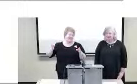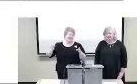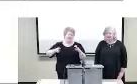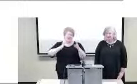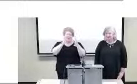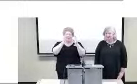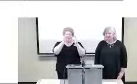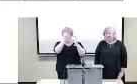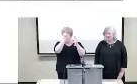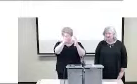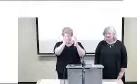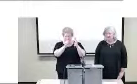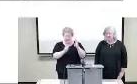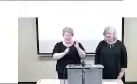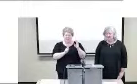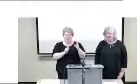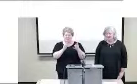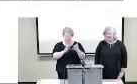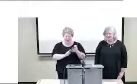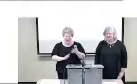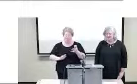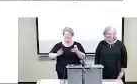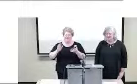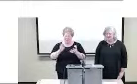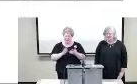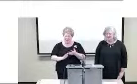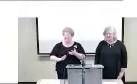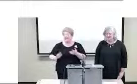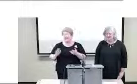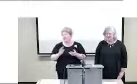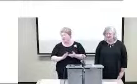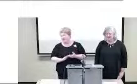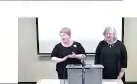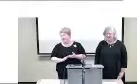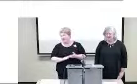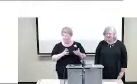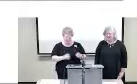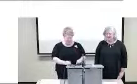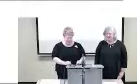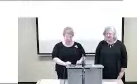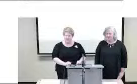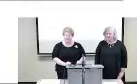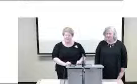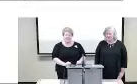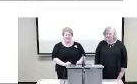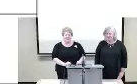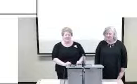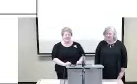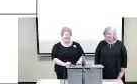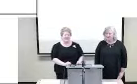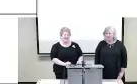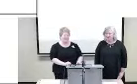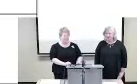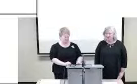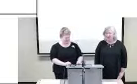list just putting down the things you're to accomplish on the day of the week so an hourly or